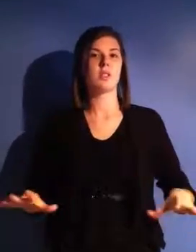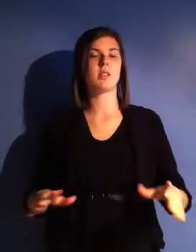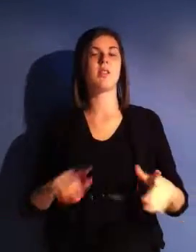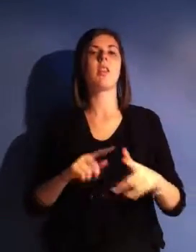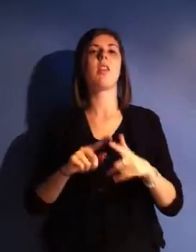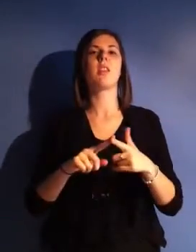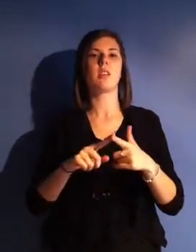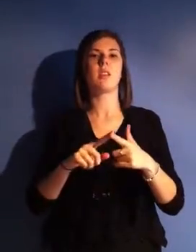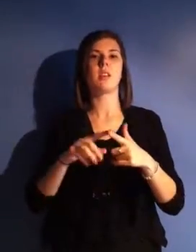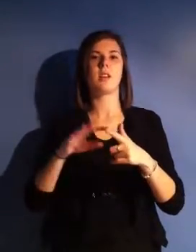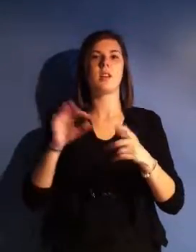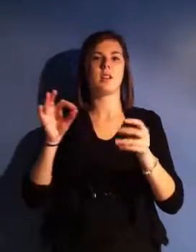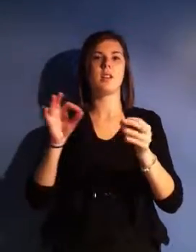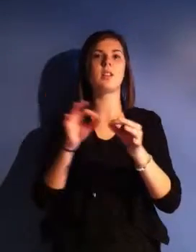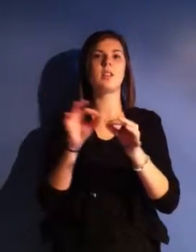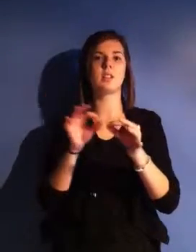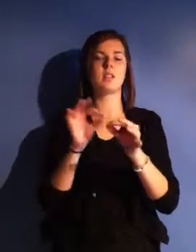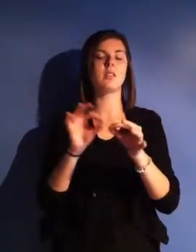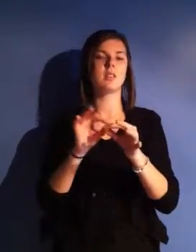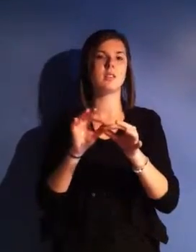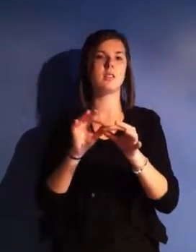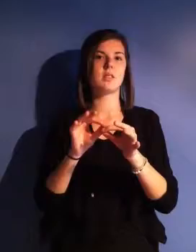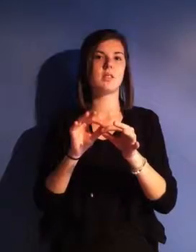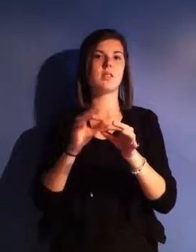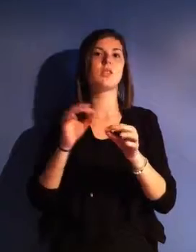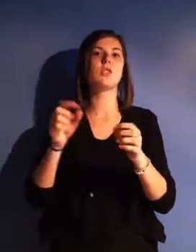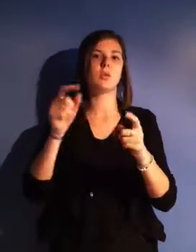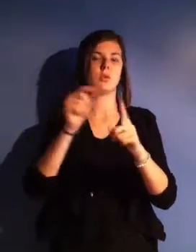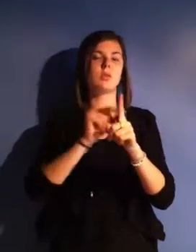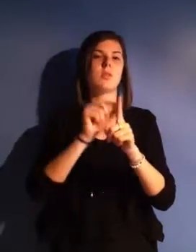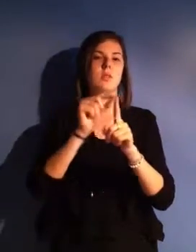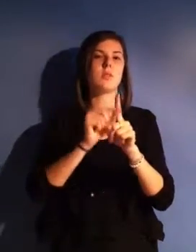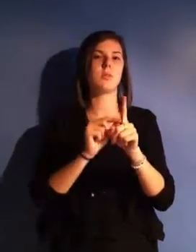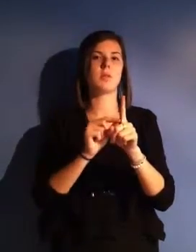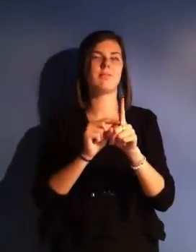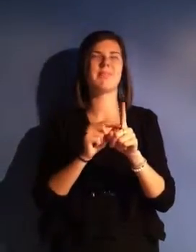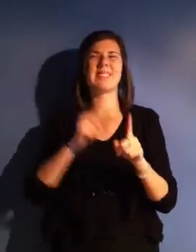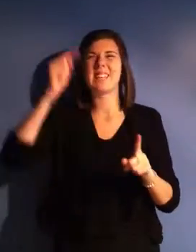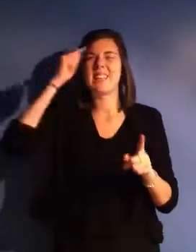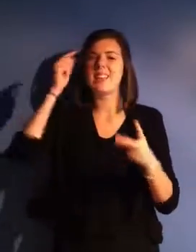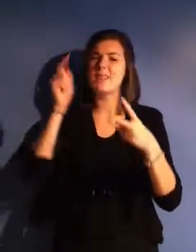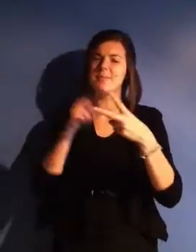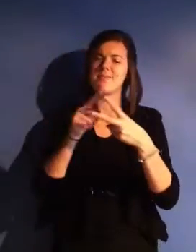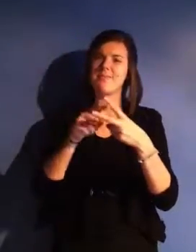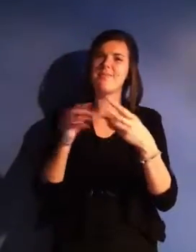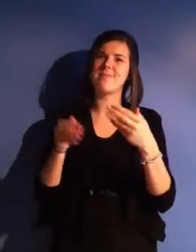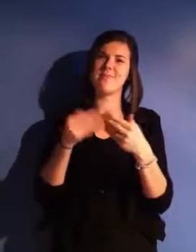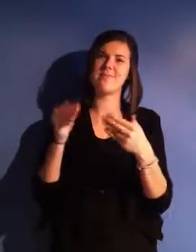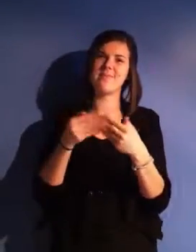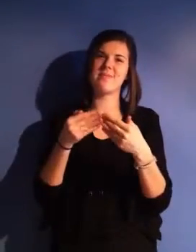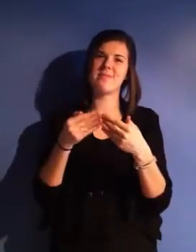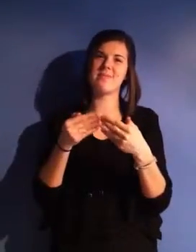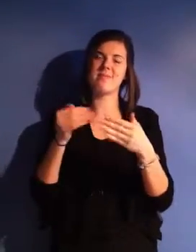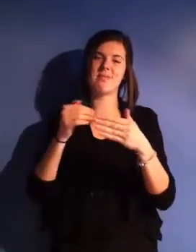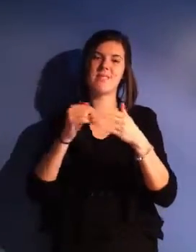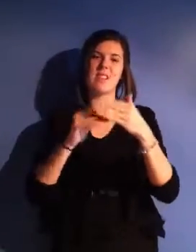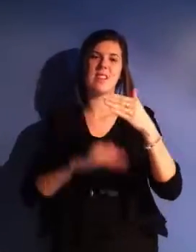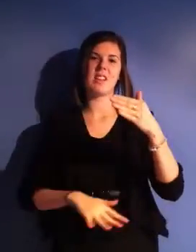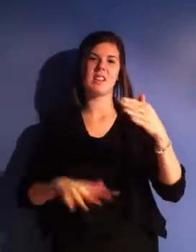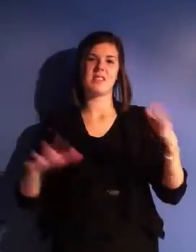easier to put the zipper in before you've sewn the entire garment together because you just have less fabric to work with. And I think